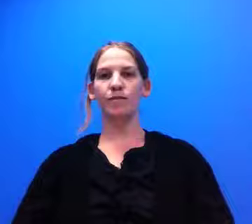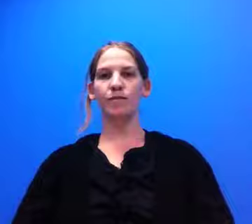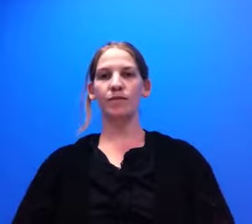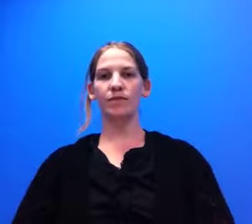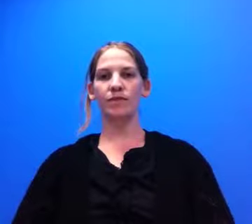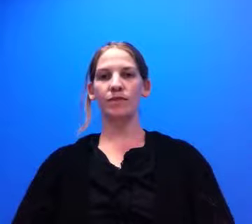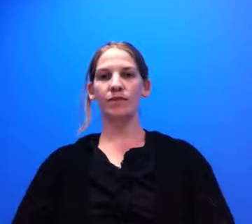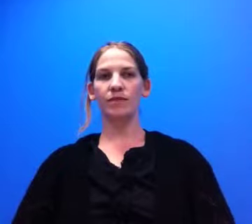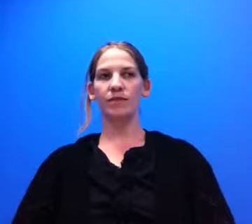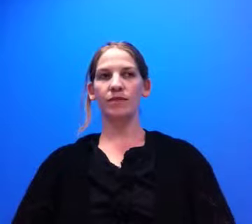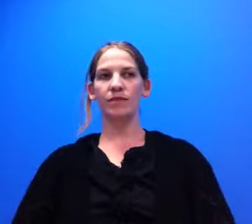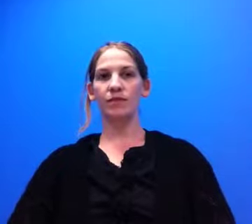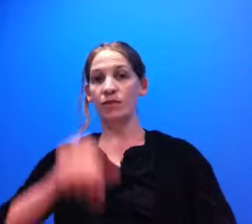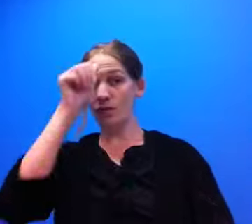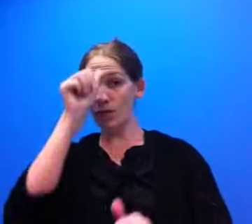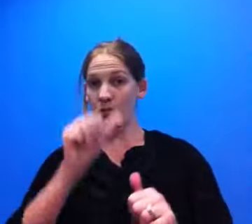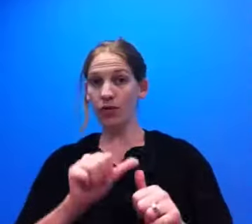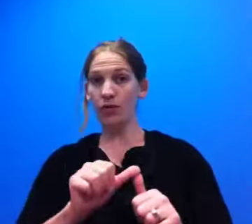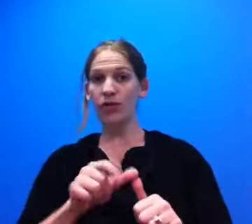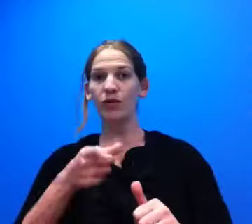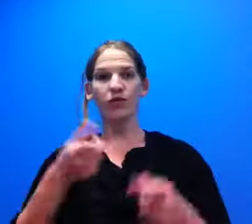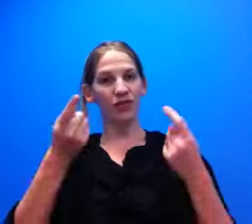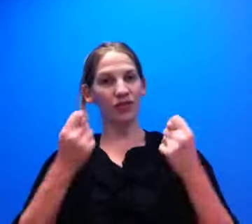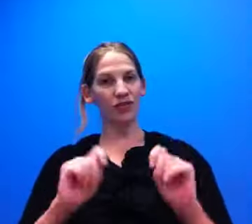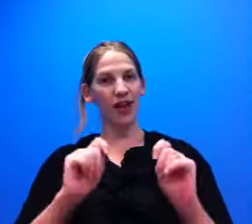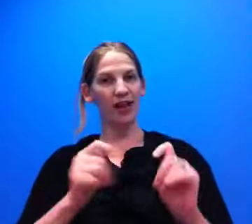algebra, right? Okay. So with that said, do the problems